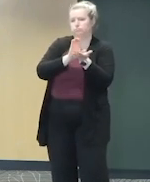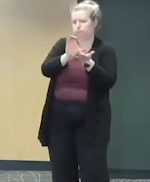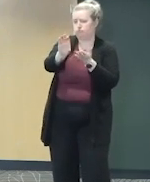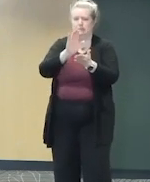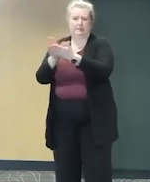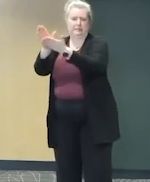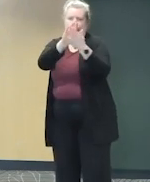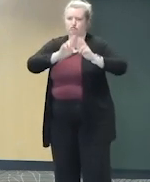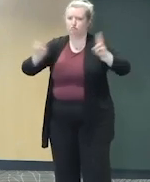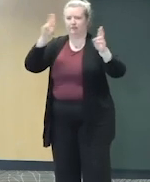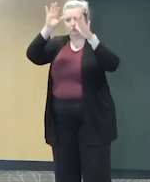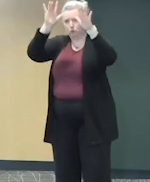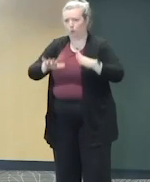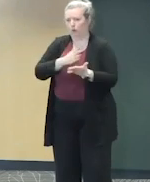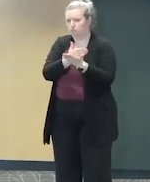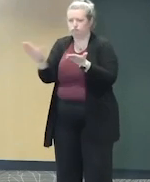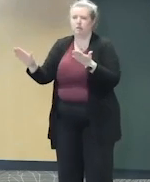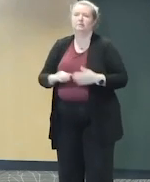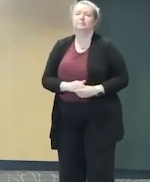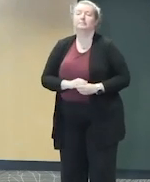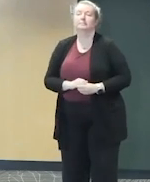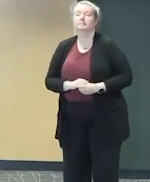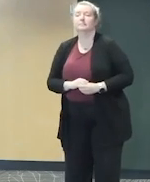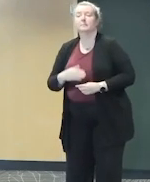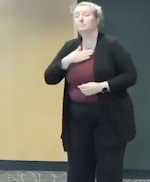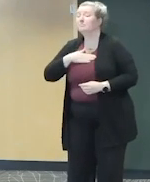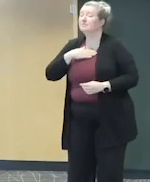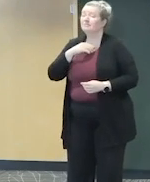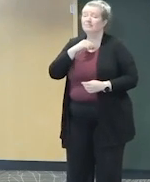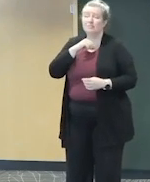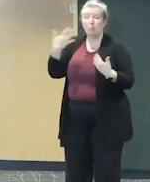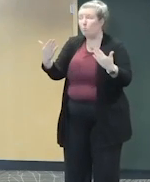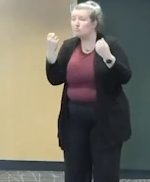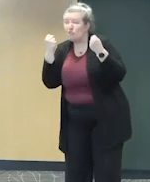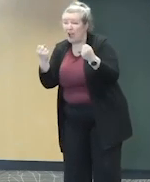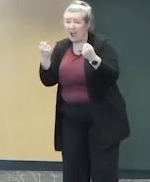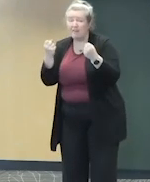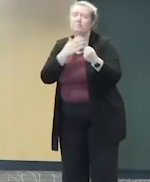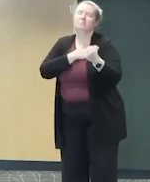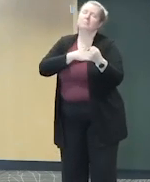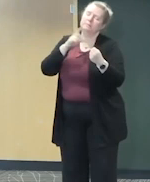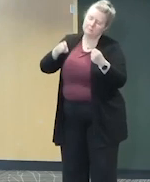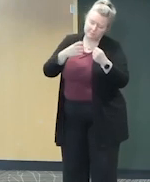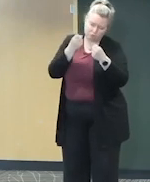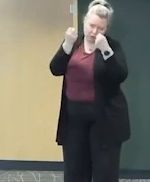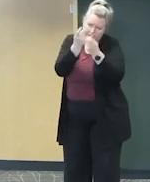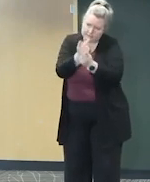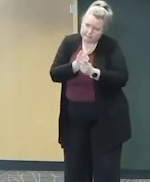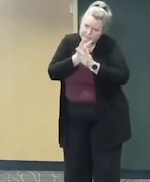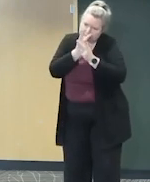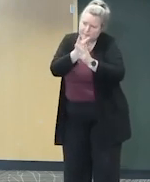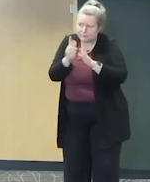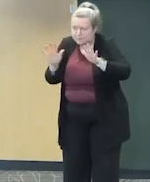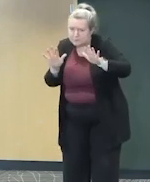be on the road, please proceed with extreme caution and be mindful of our snowplow trains. With respect to New Jersey Transit,